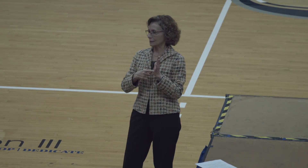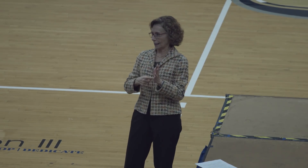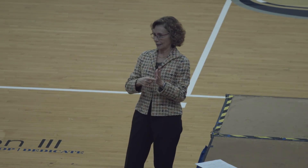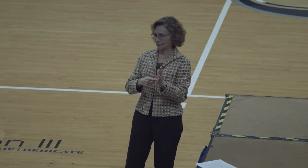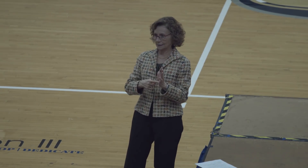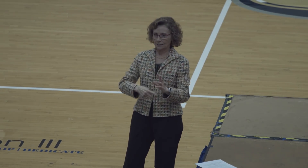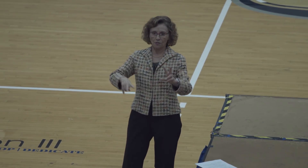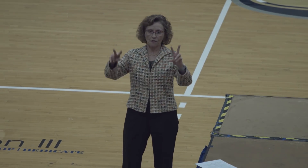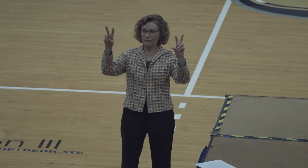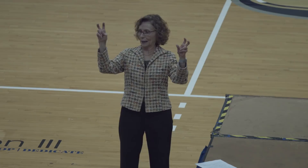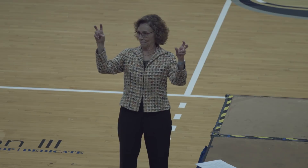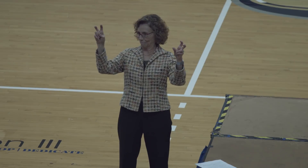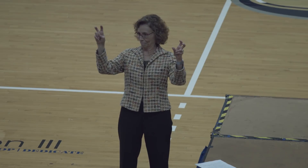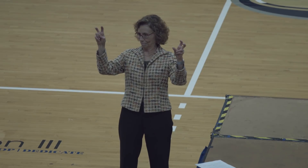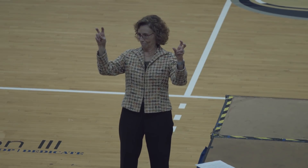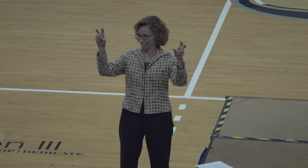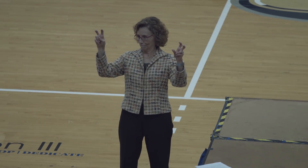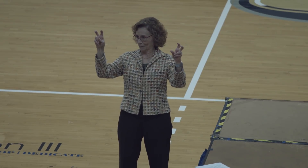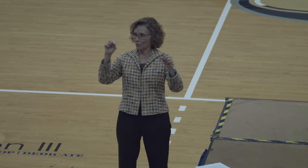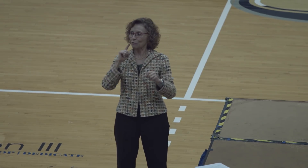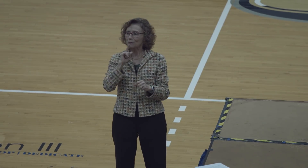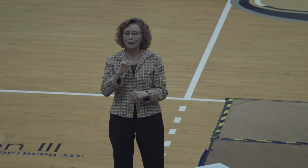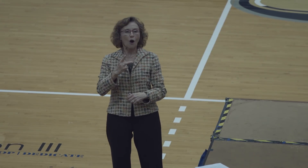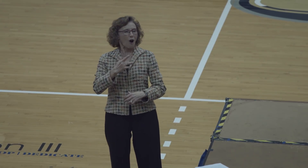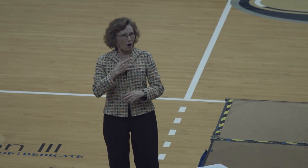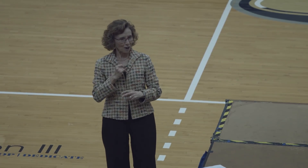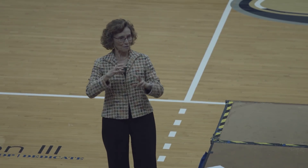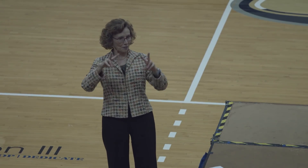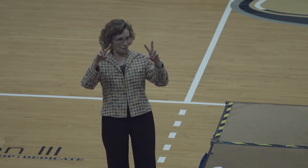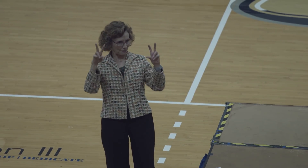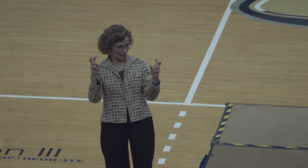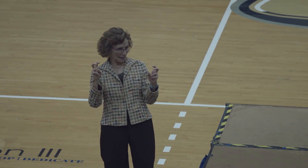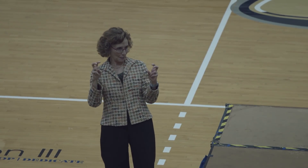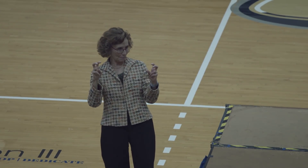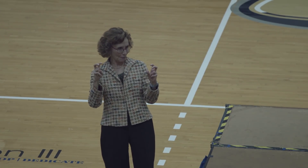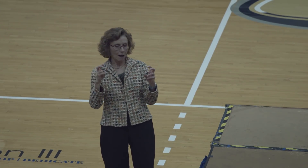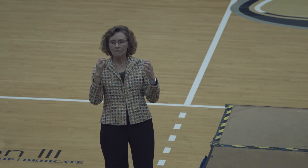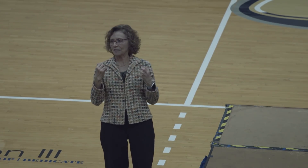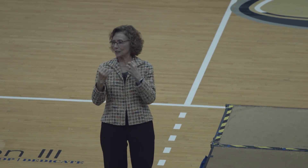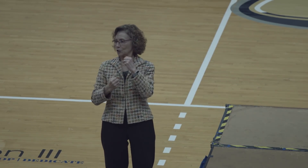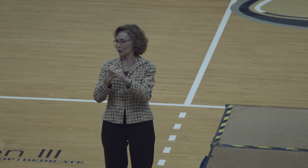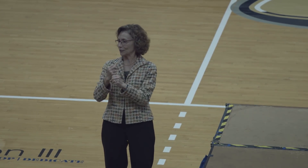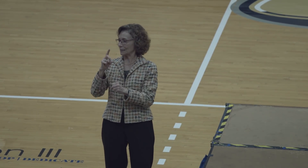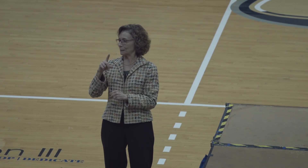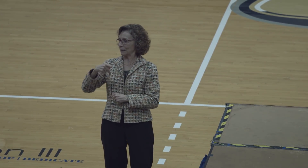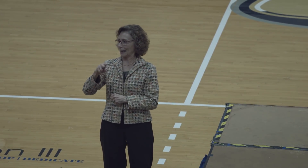These panelists represent the theme of this